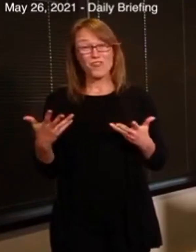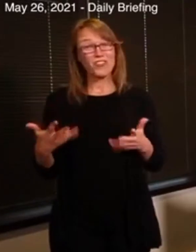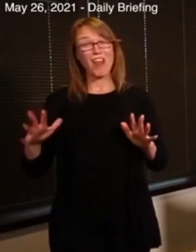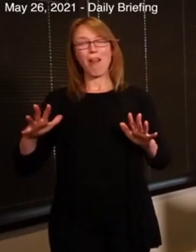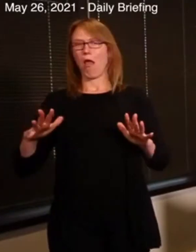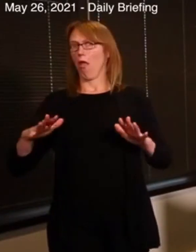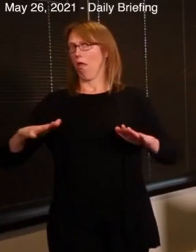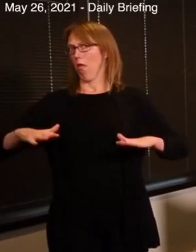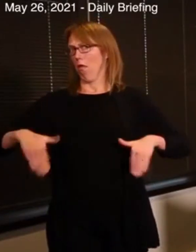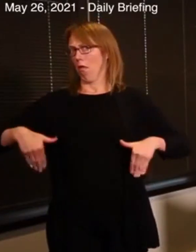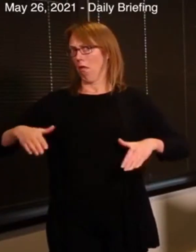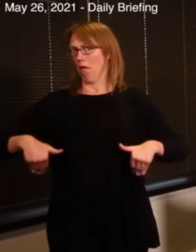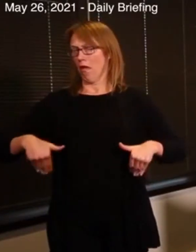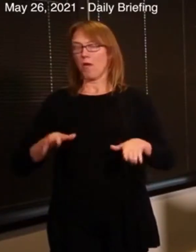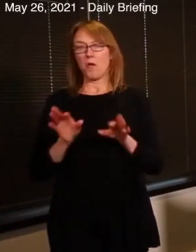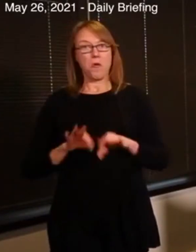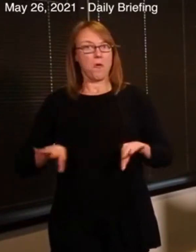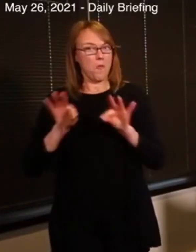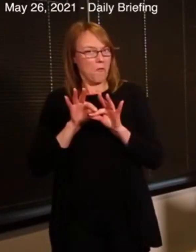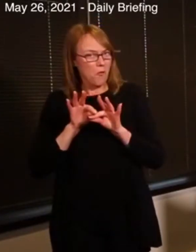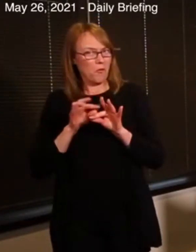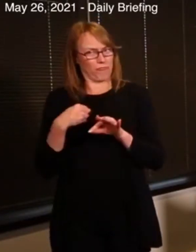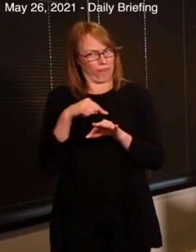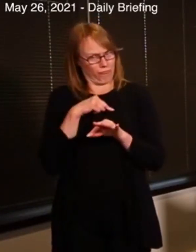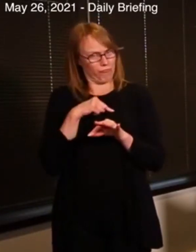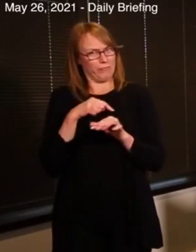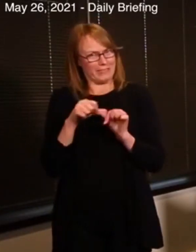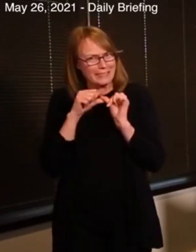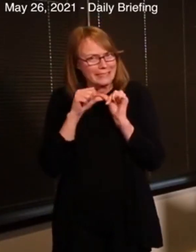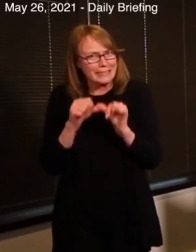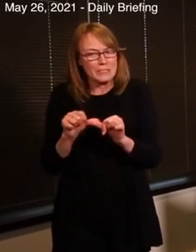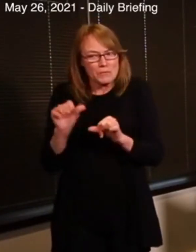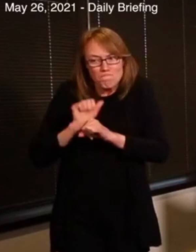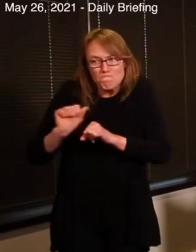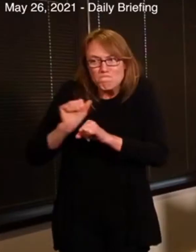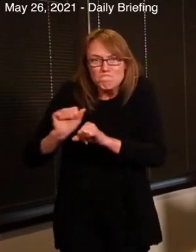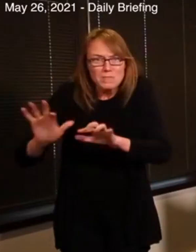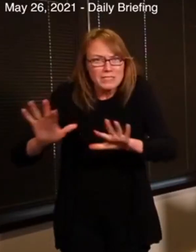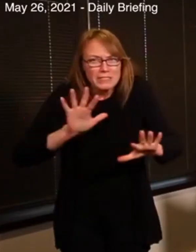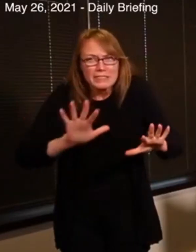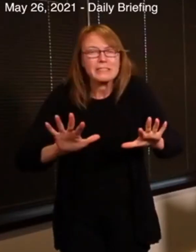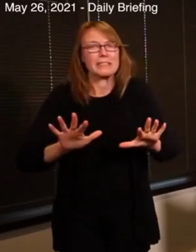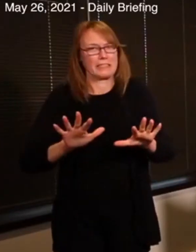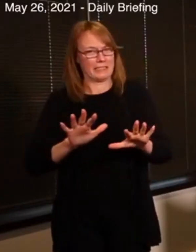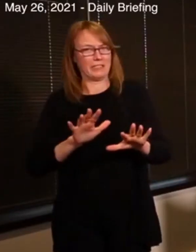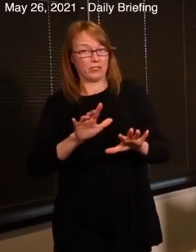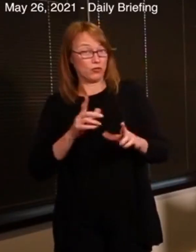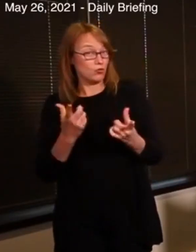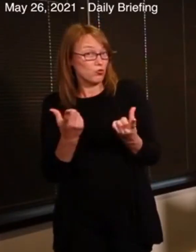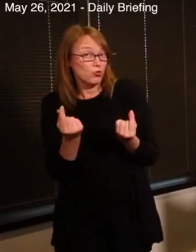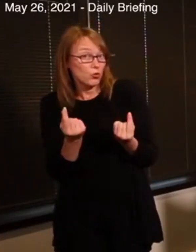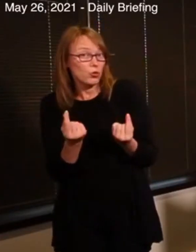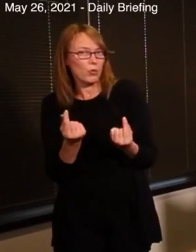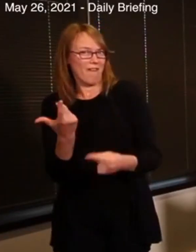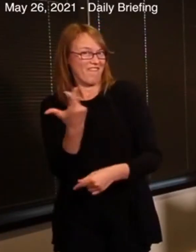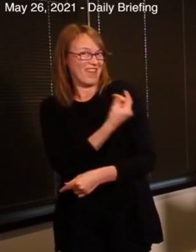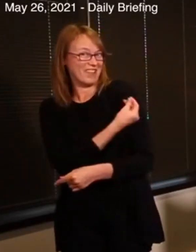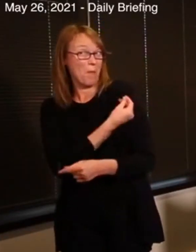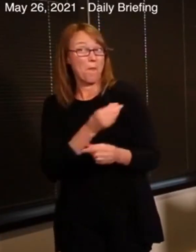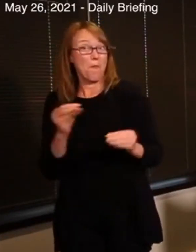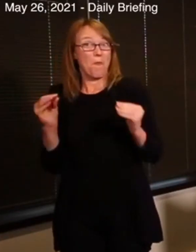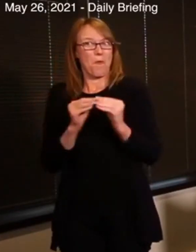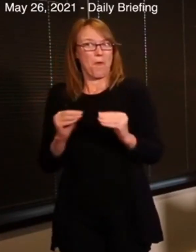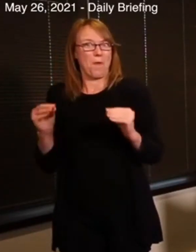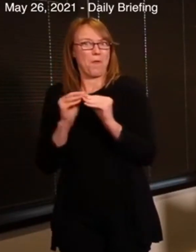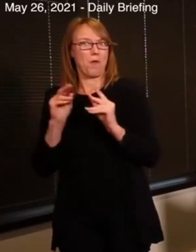virus from spreading. We need to continue to vaccinate more of the population, including adolescents and even younger